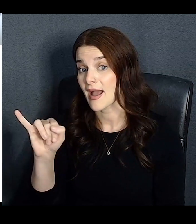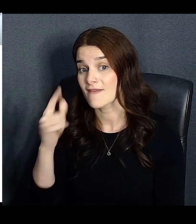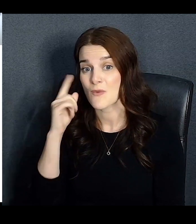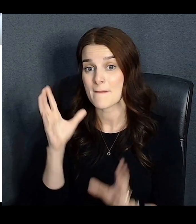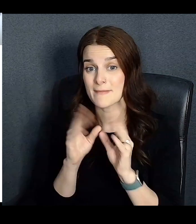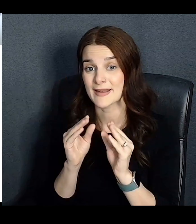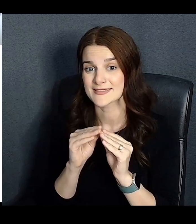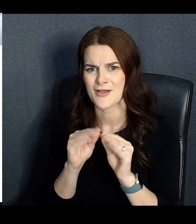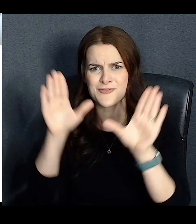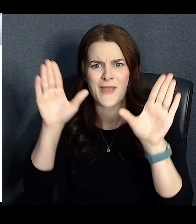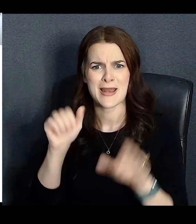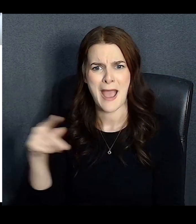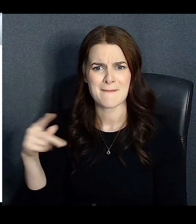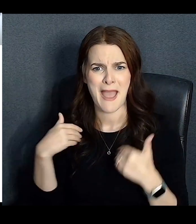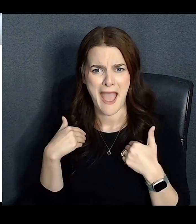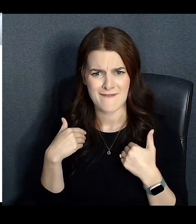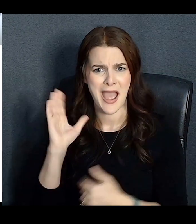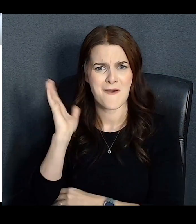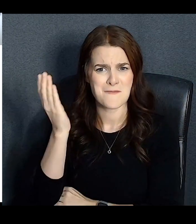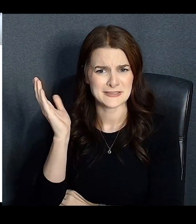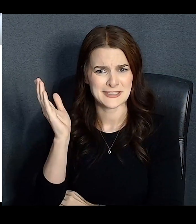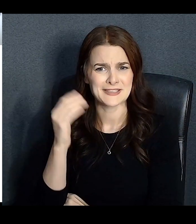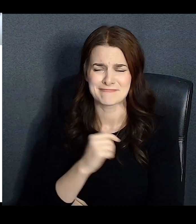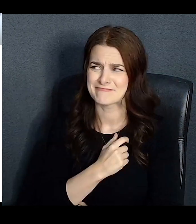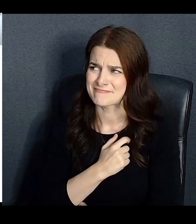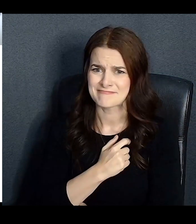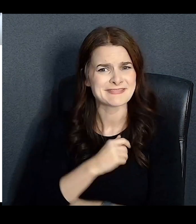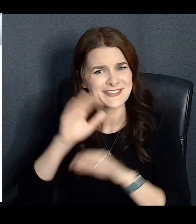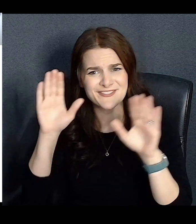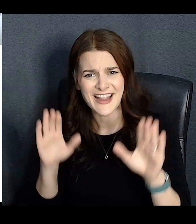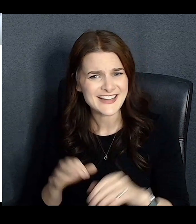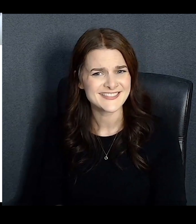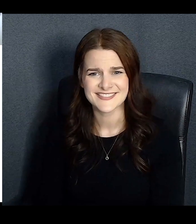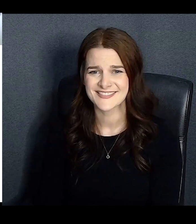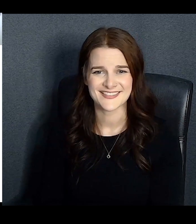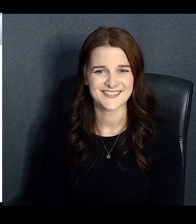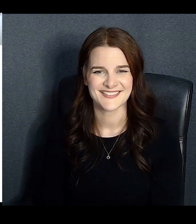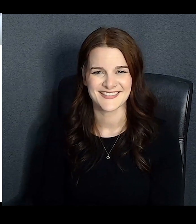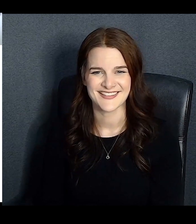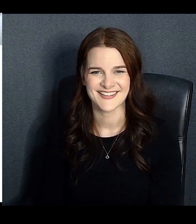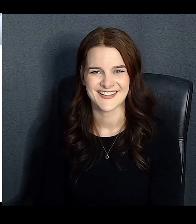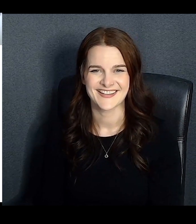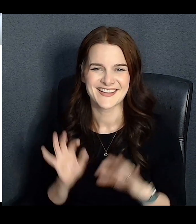app. I, we actually have that in our presentation, which is great.